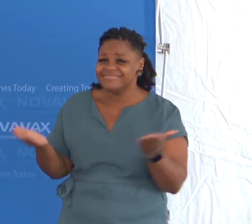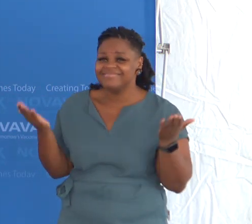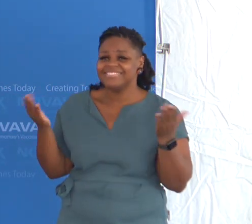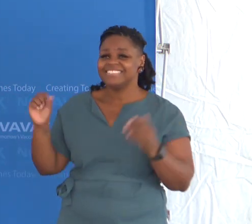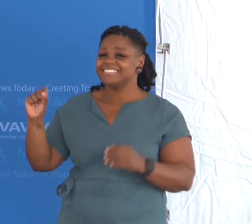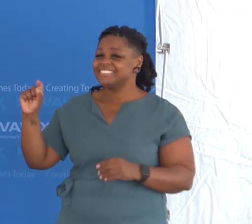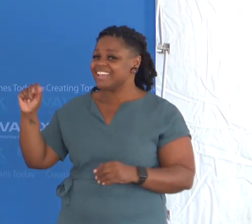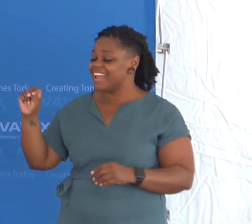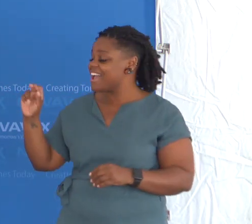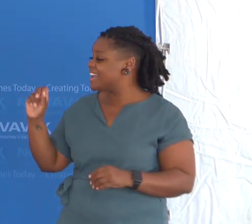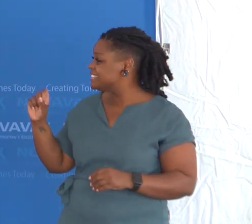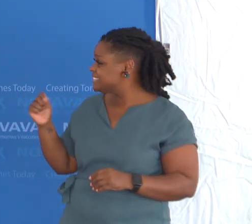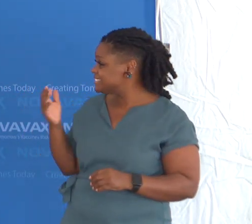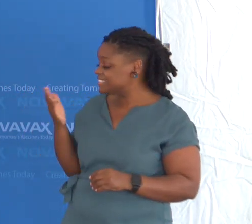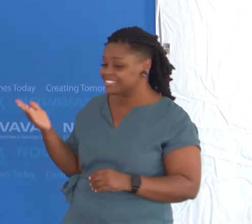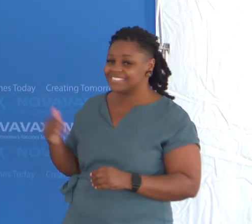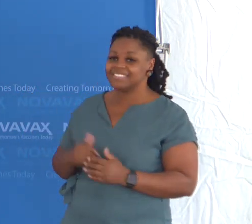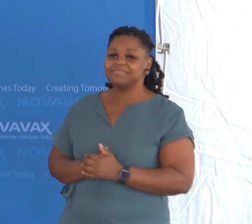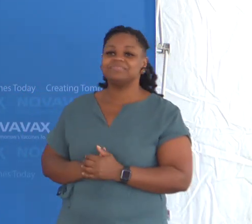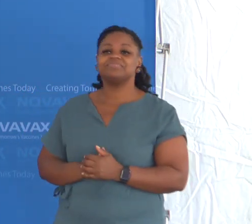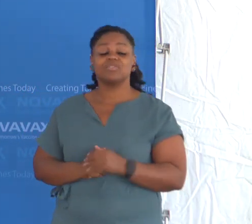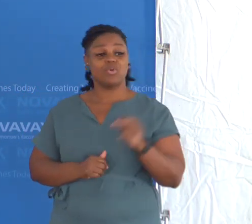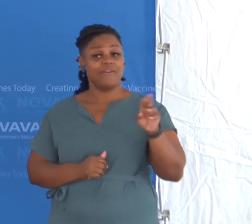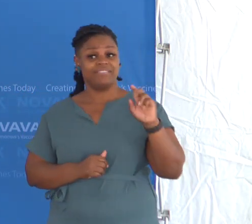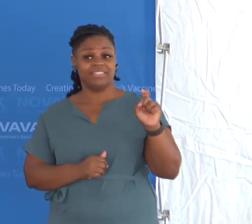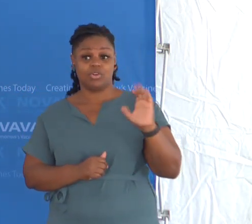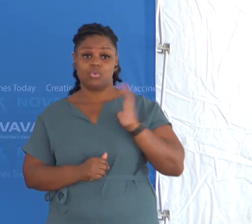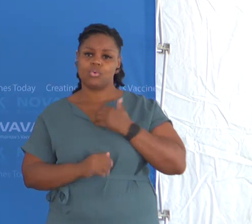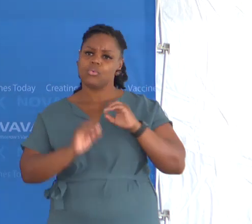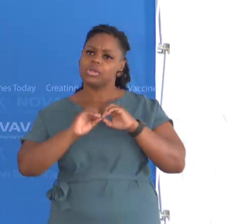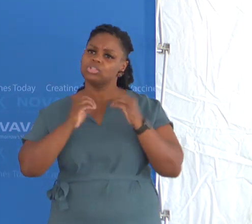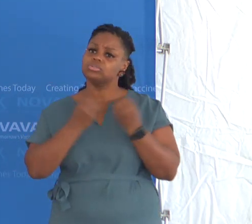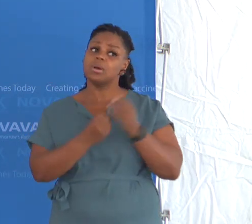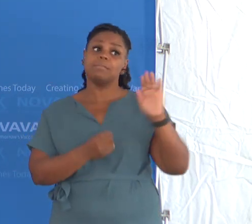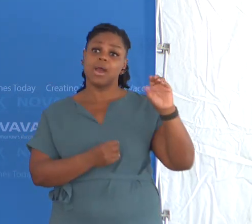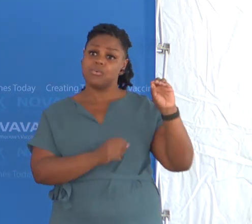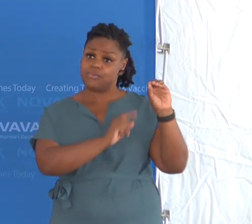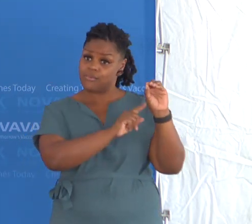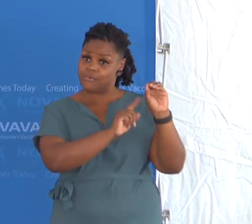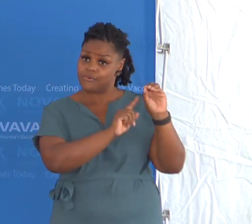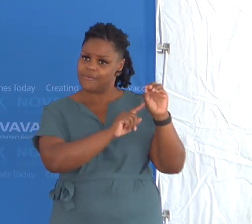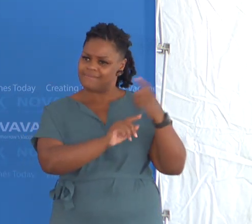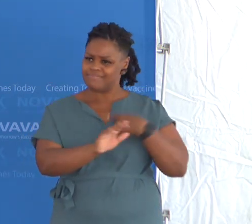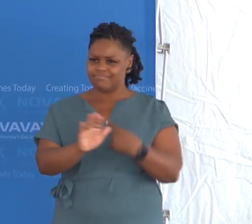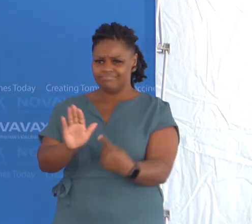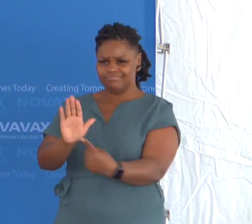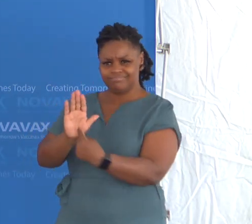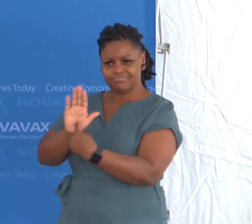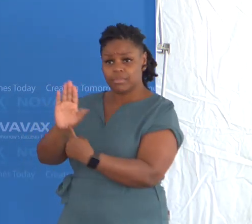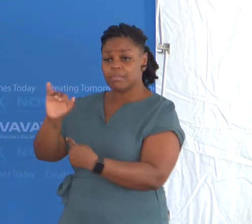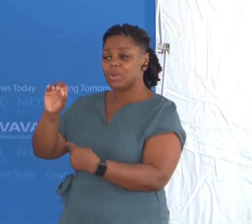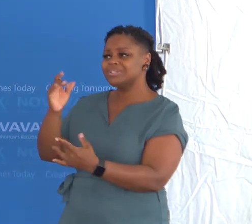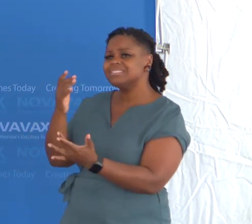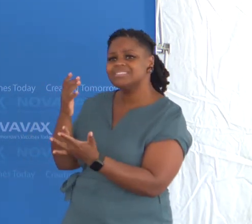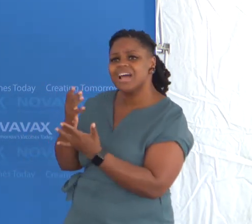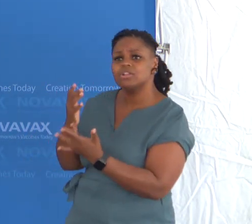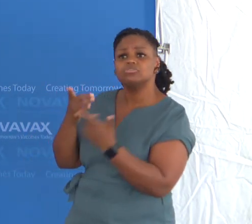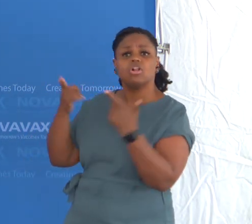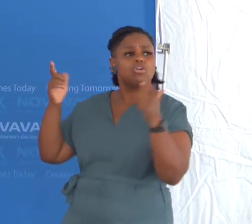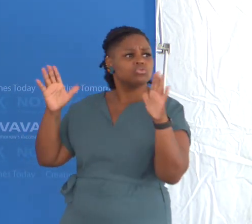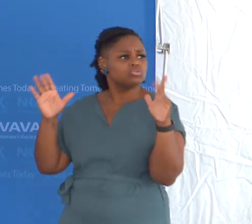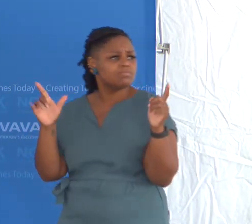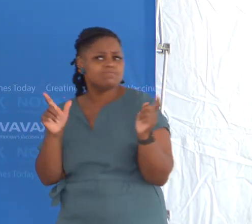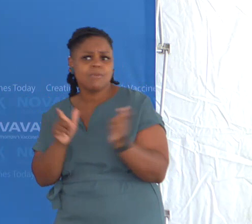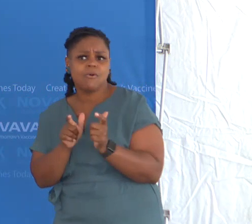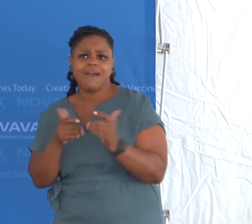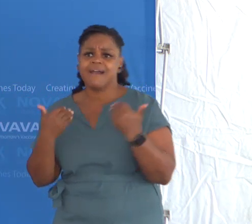You know, we at the Biotechnology Innovation Organization represent biotechnology companies large and small. We have over 1,000